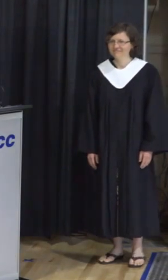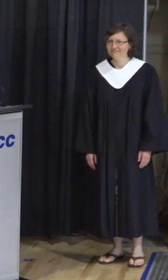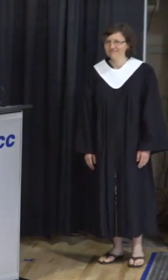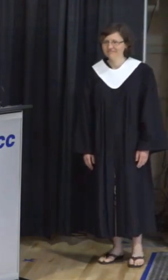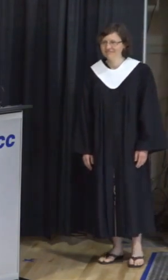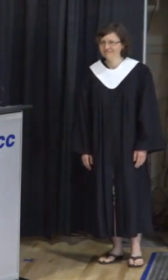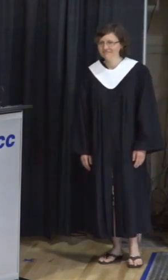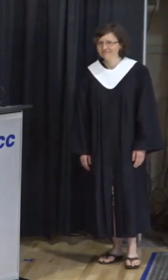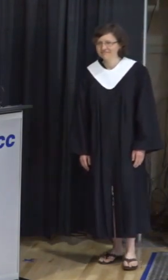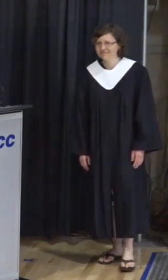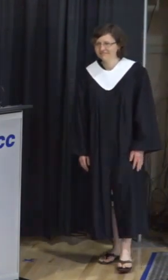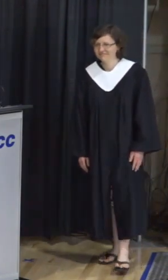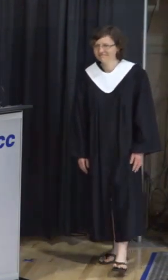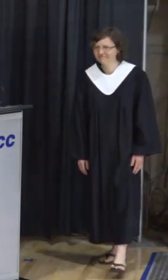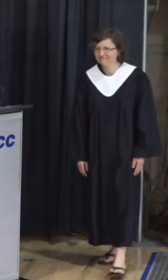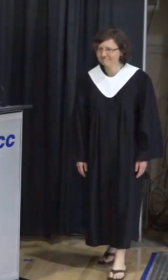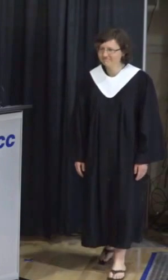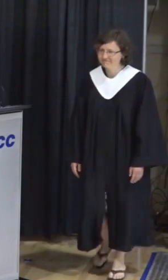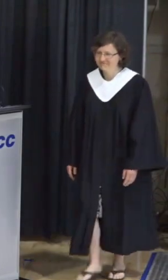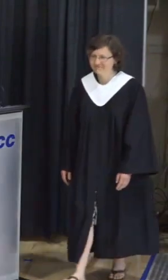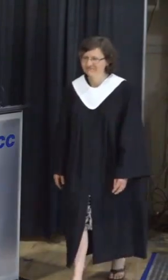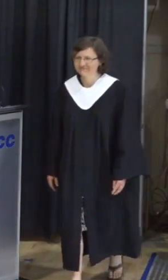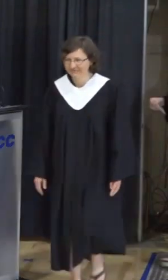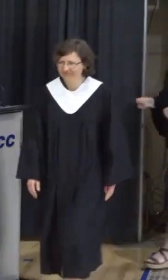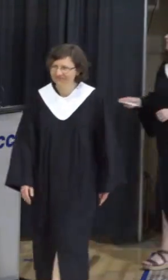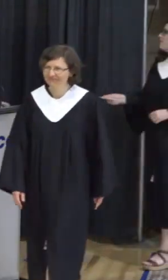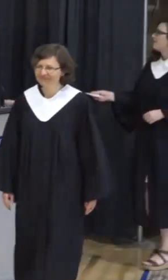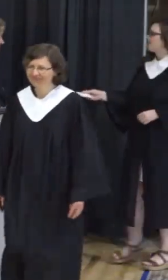Jade Munier, honors.